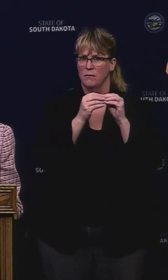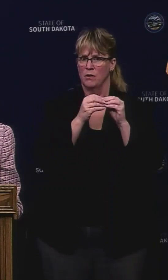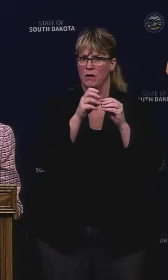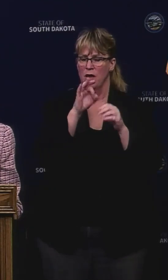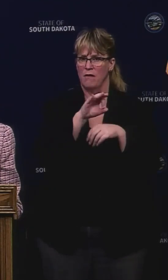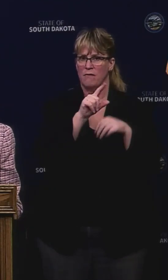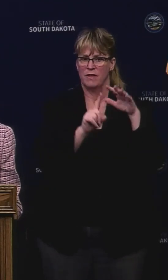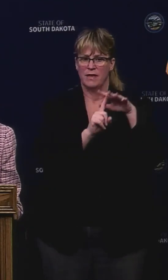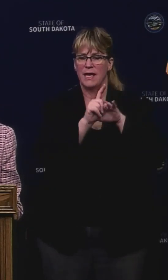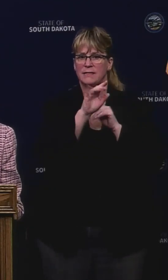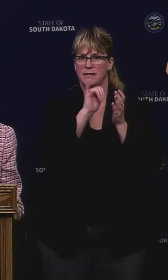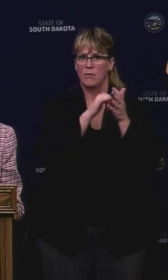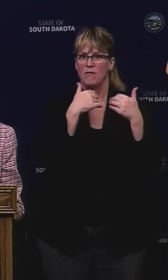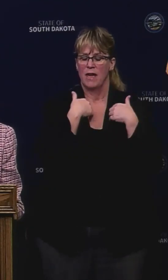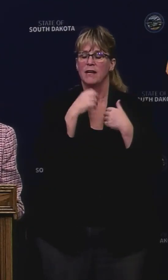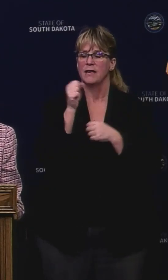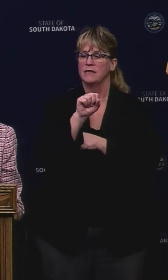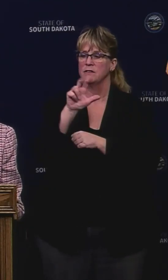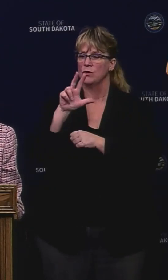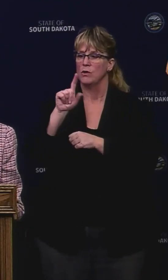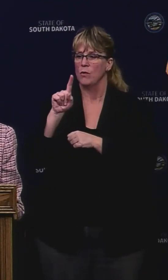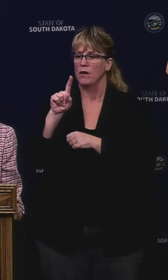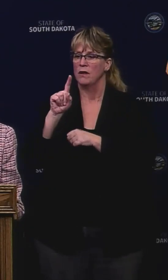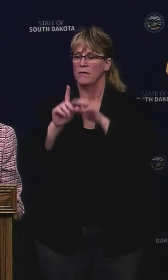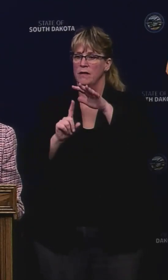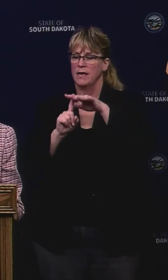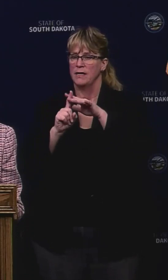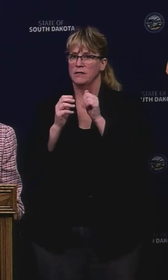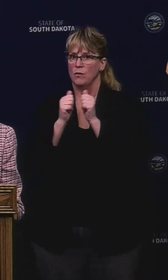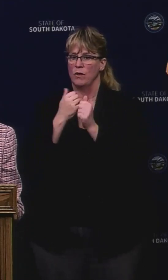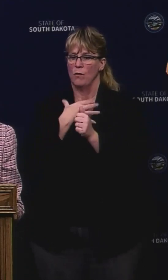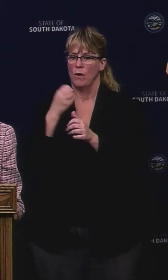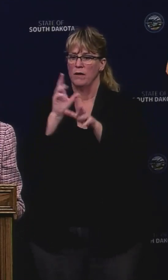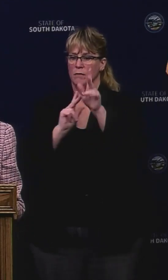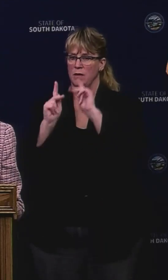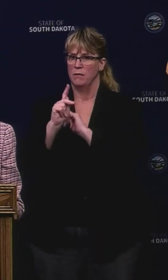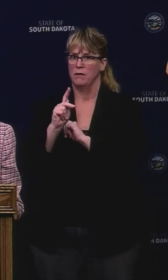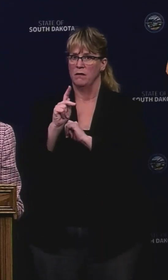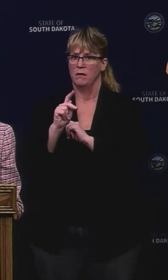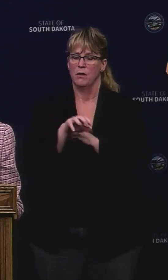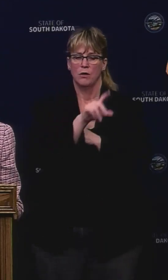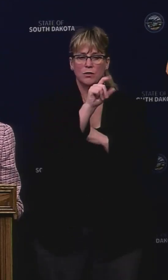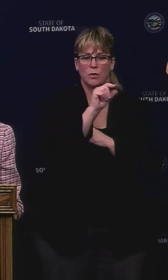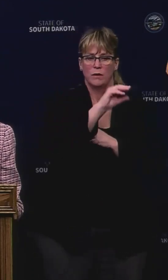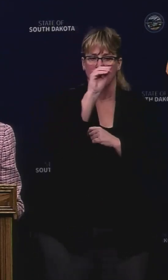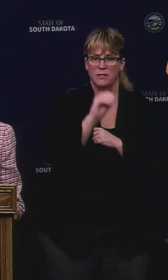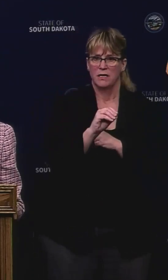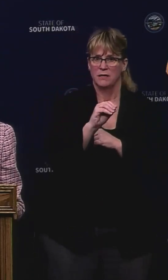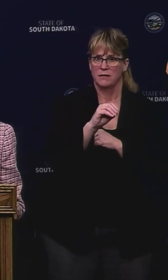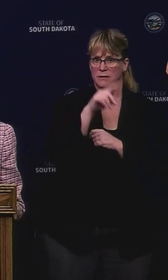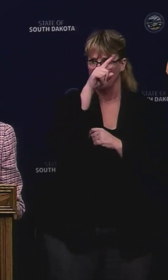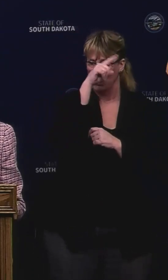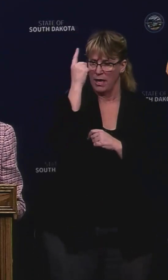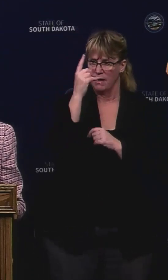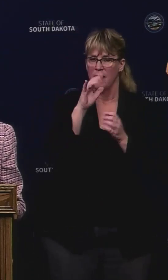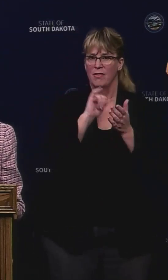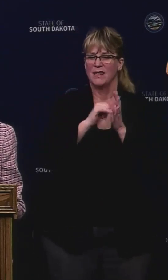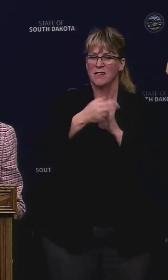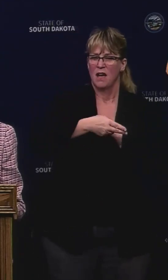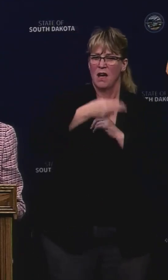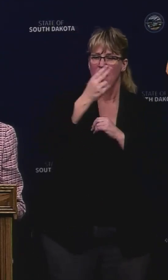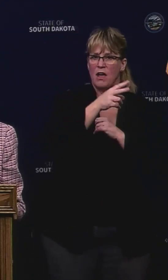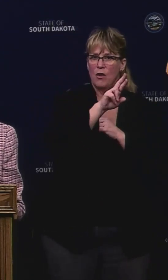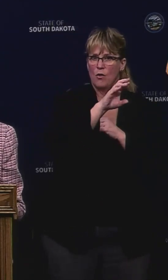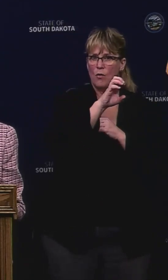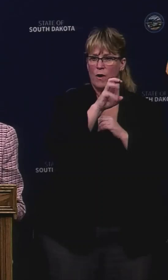we've had. And so, yeah, 31% of our cases so far have been among white people, 20% black. That would be a higher rate